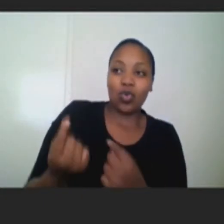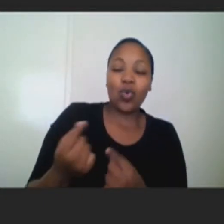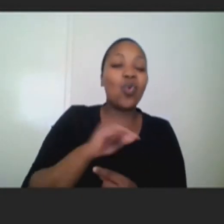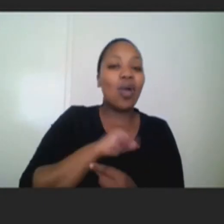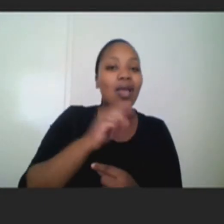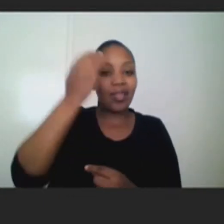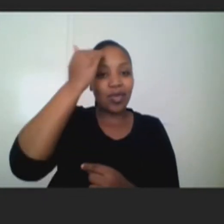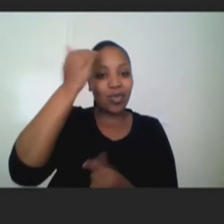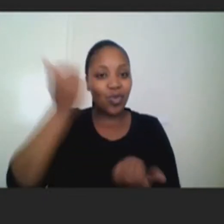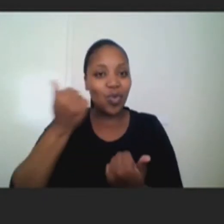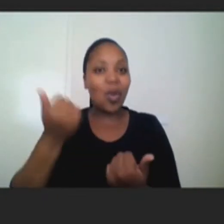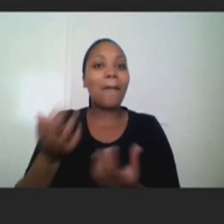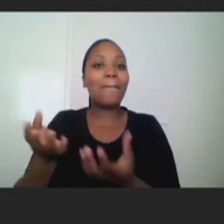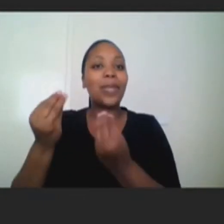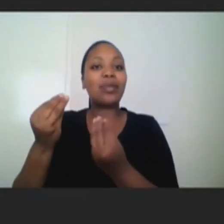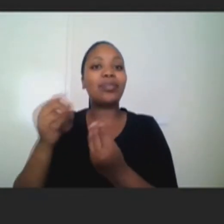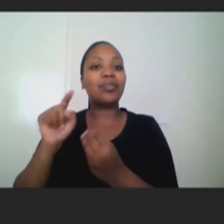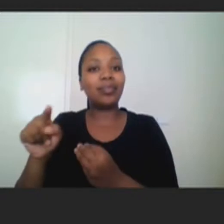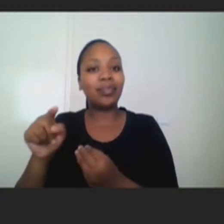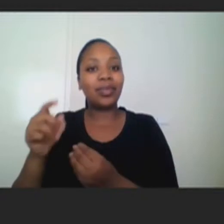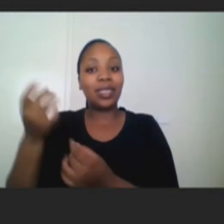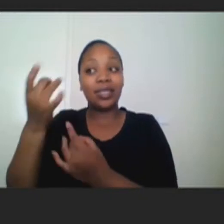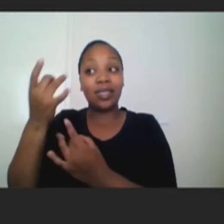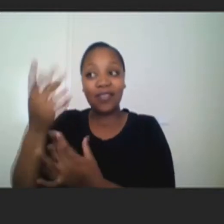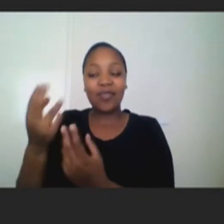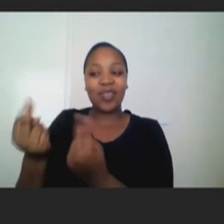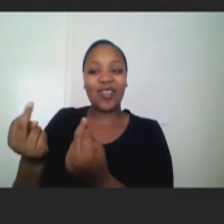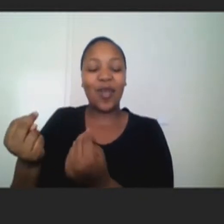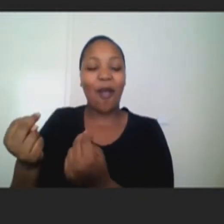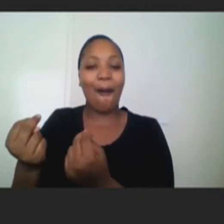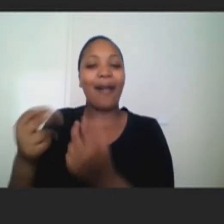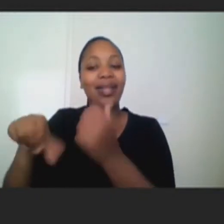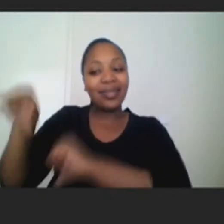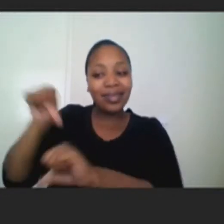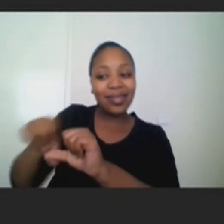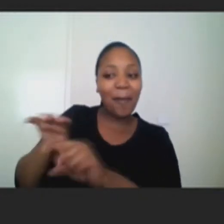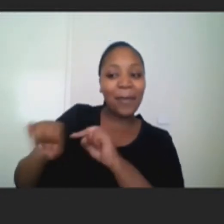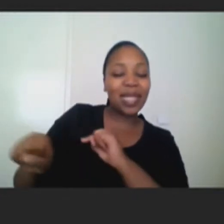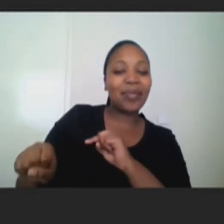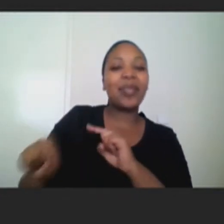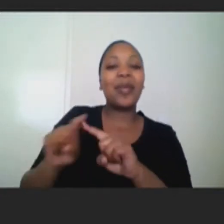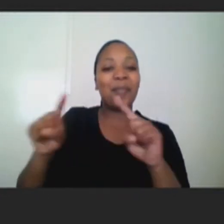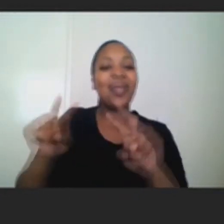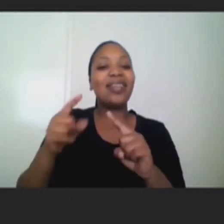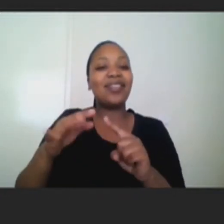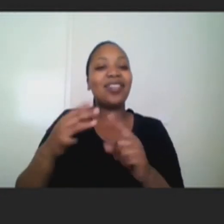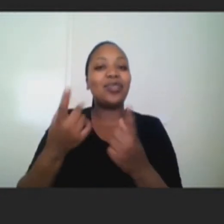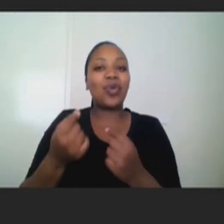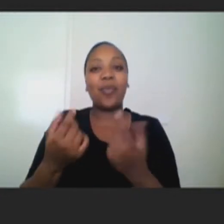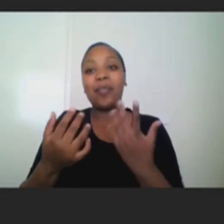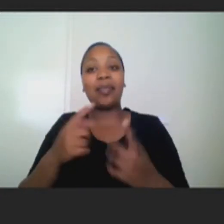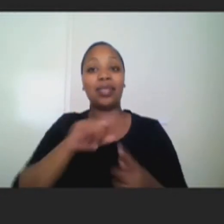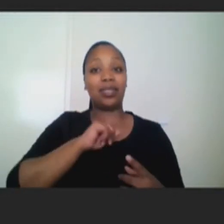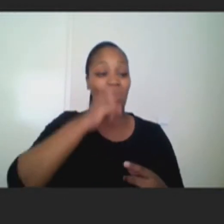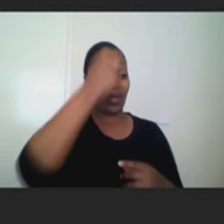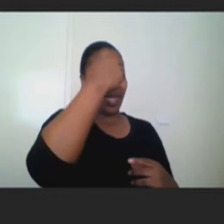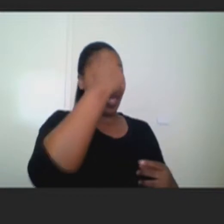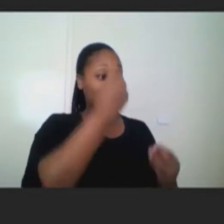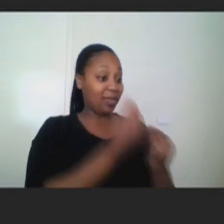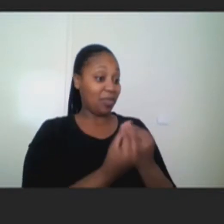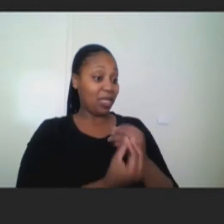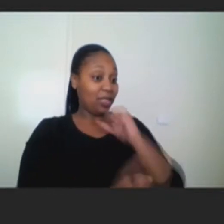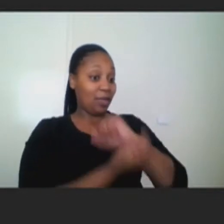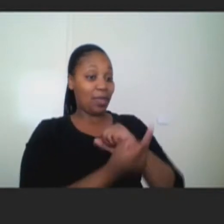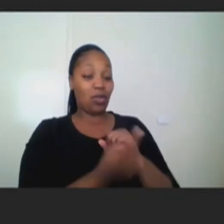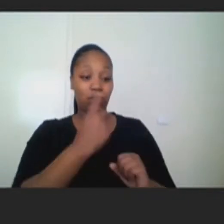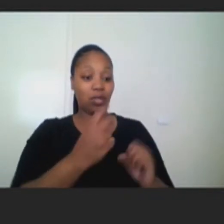this, it had been loaded, but it did need additional sequences for us to really think, oh my goodness, something is happening.